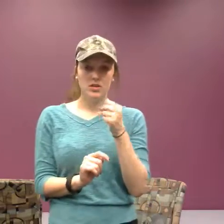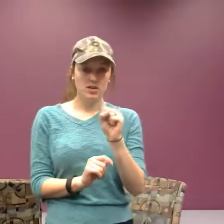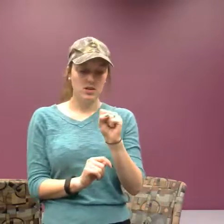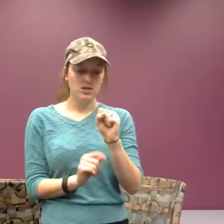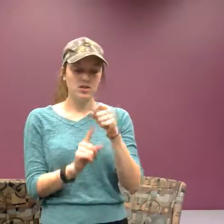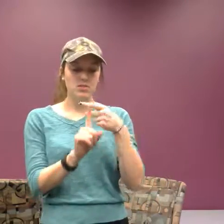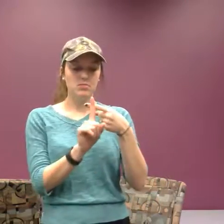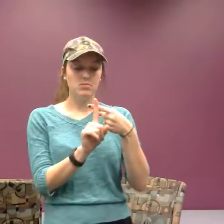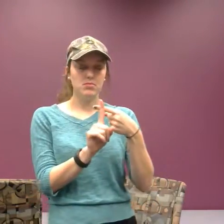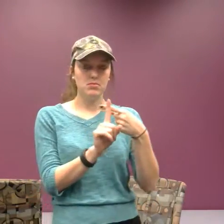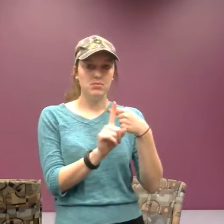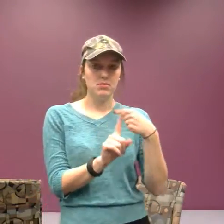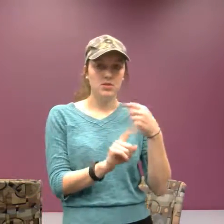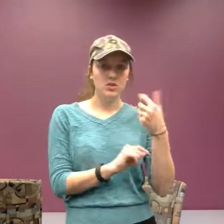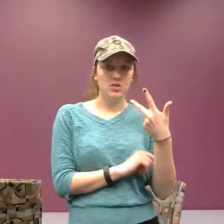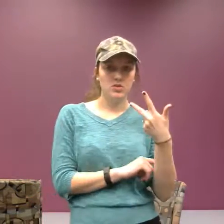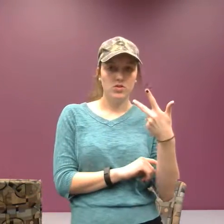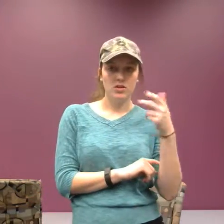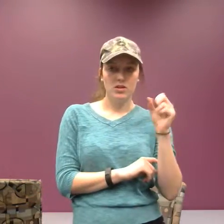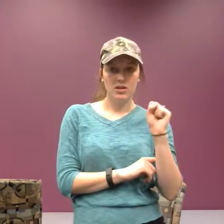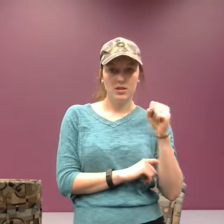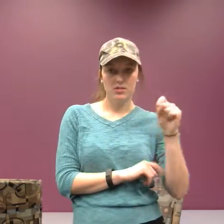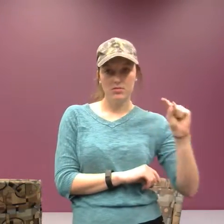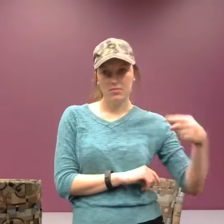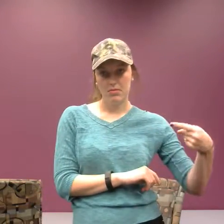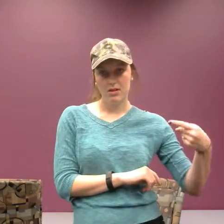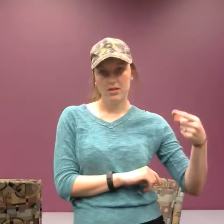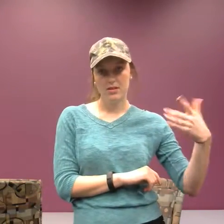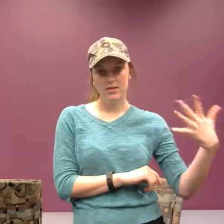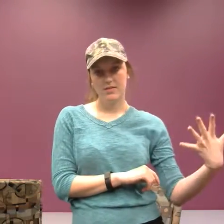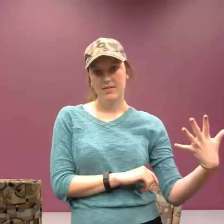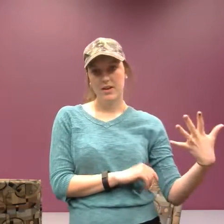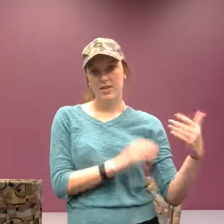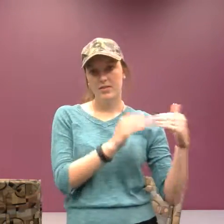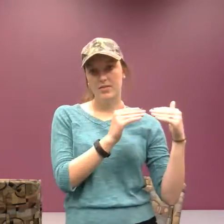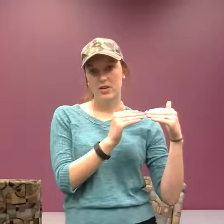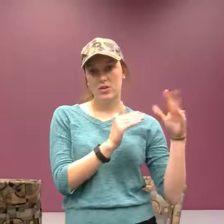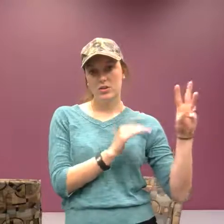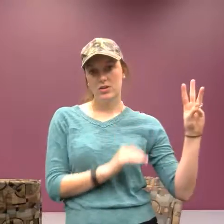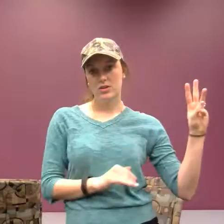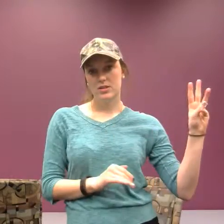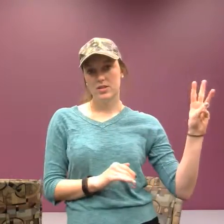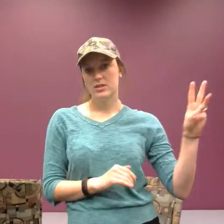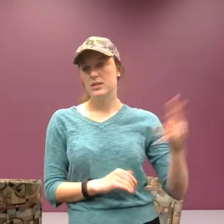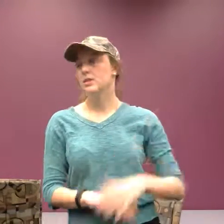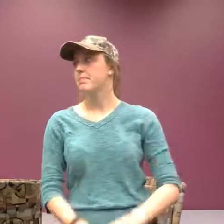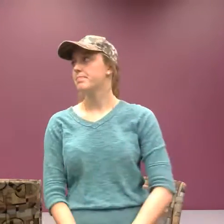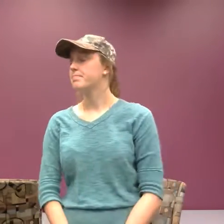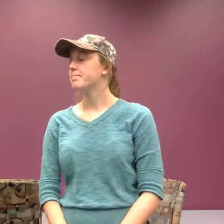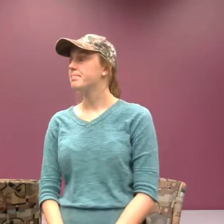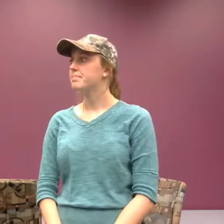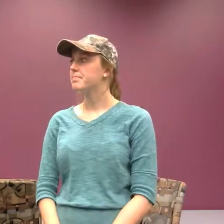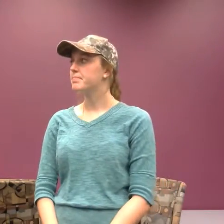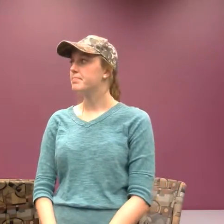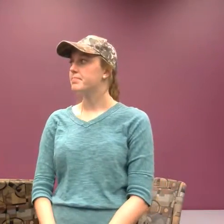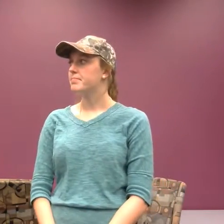them? So we got each of them. And did I say 16? I forgot it. 16.